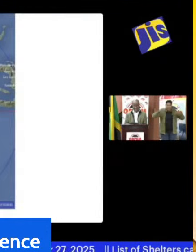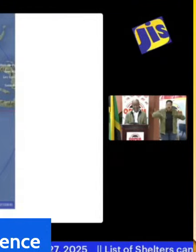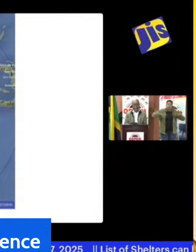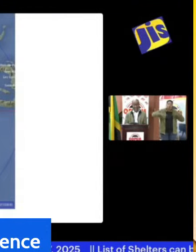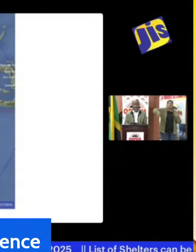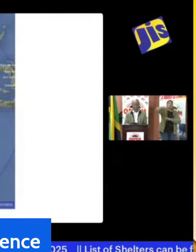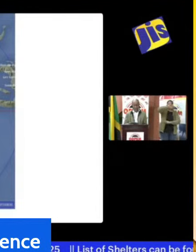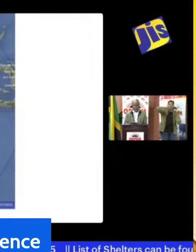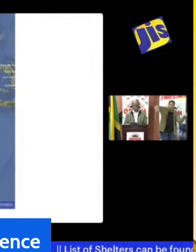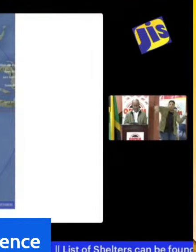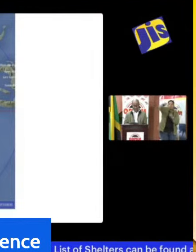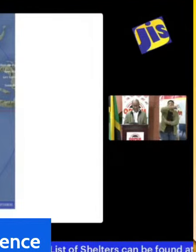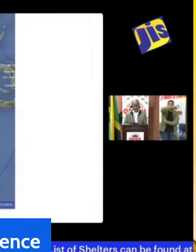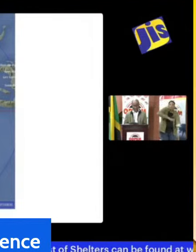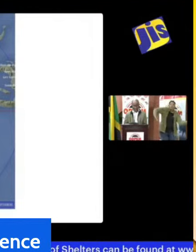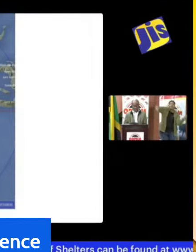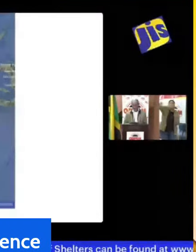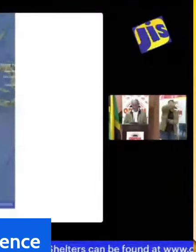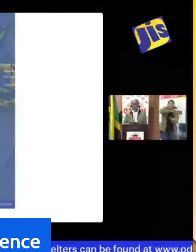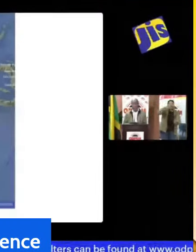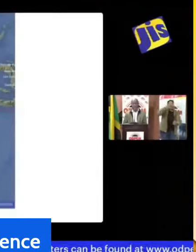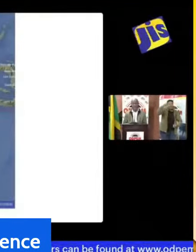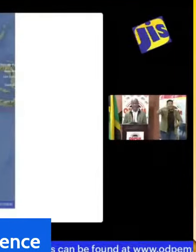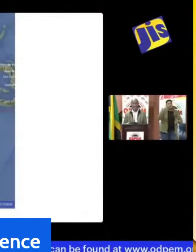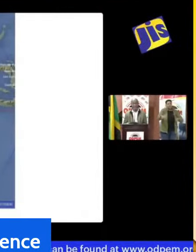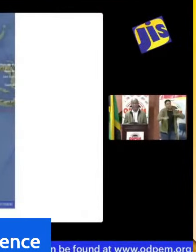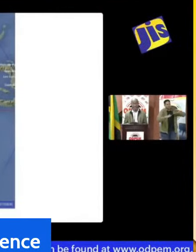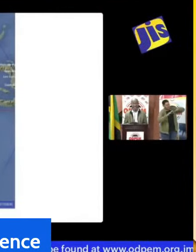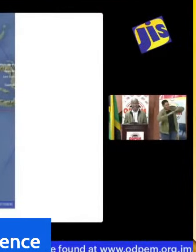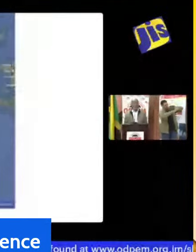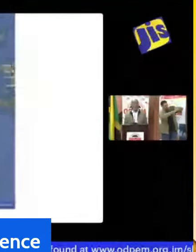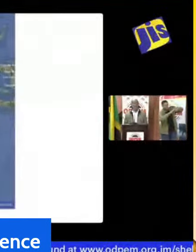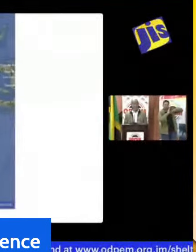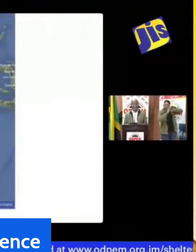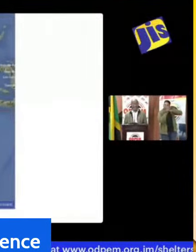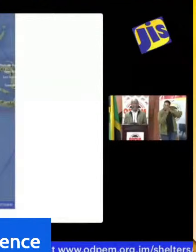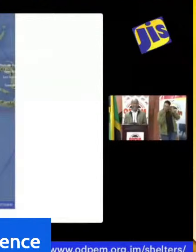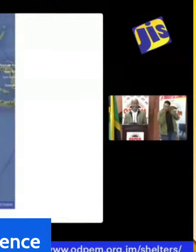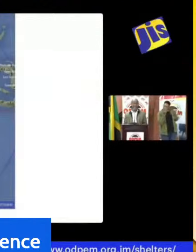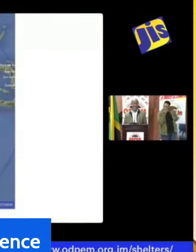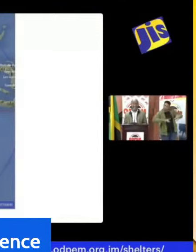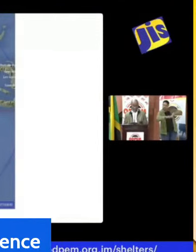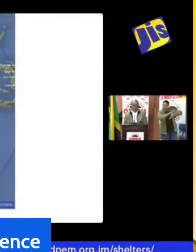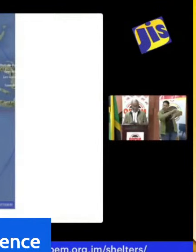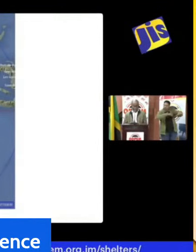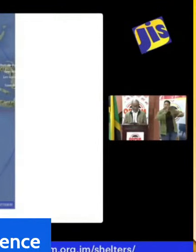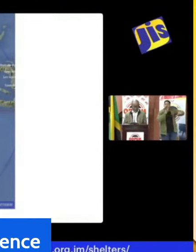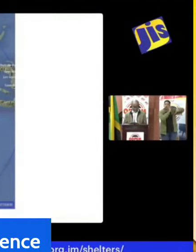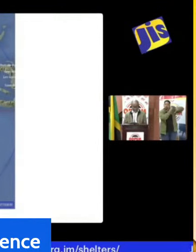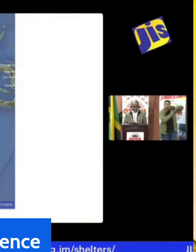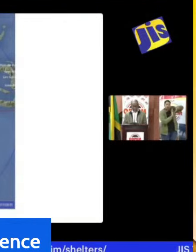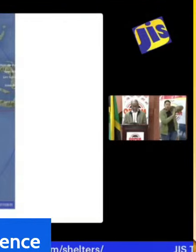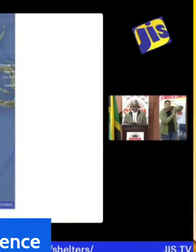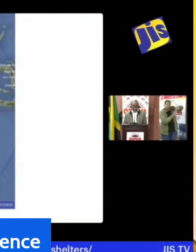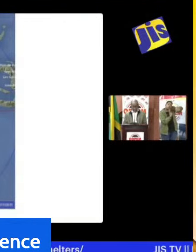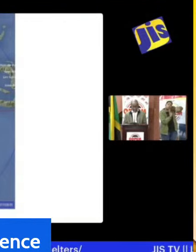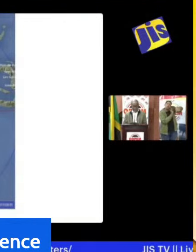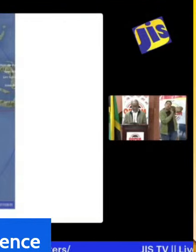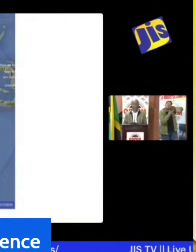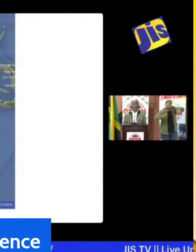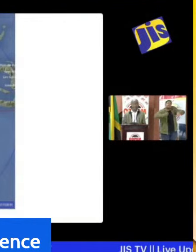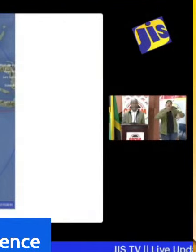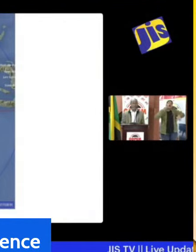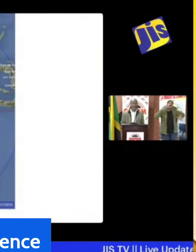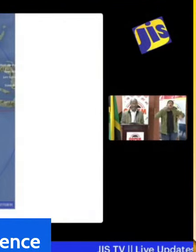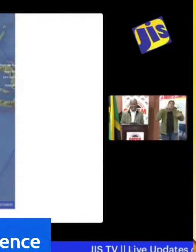bands that are already being experienced over sections of Jamaica. The southern part of the island, as well as in the west, we experience quite